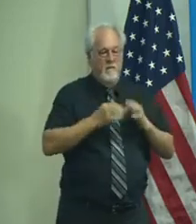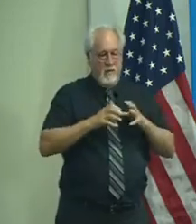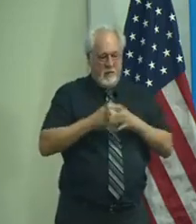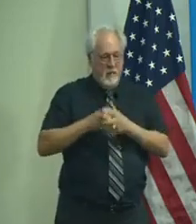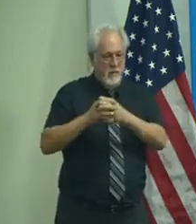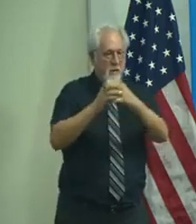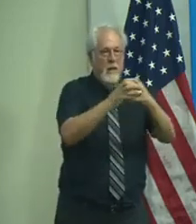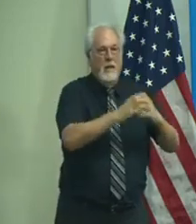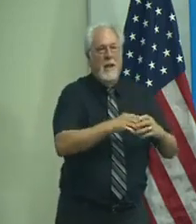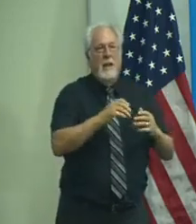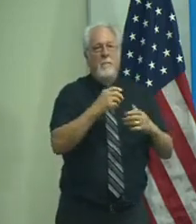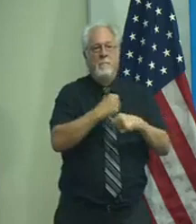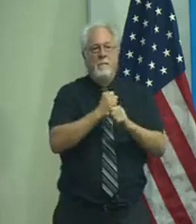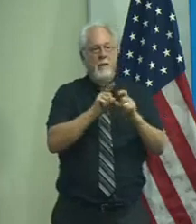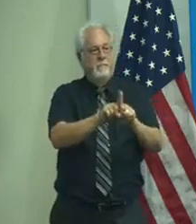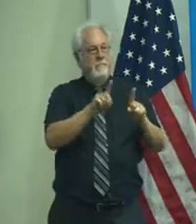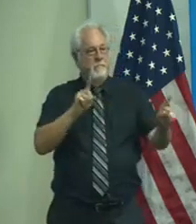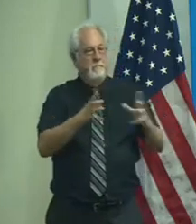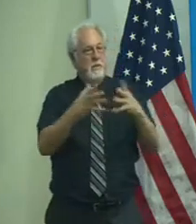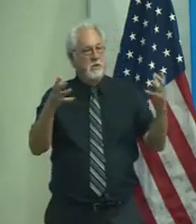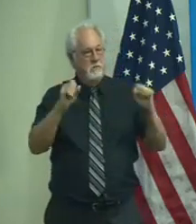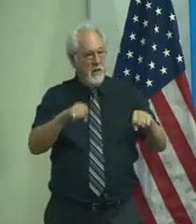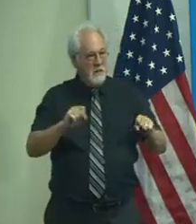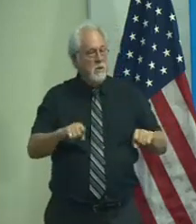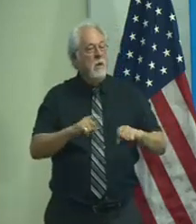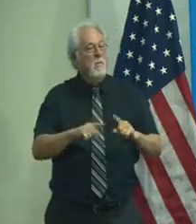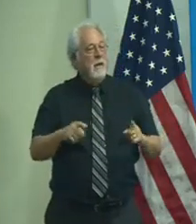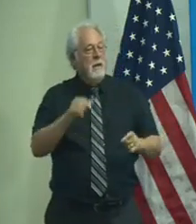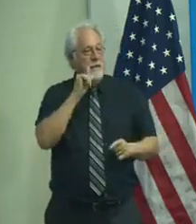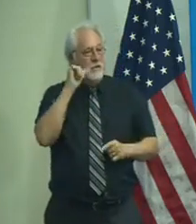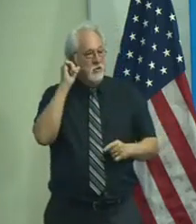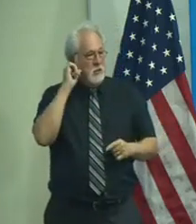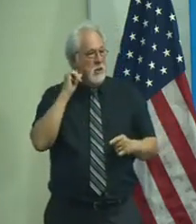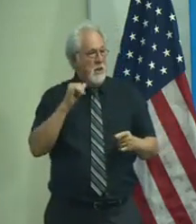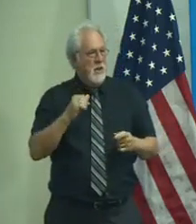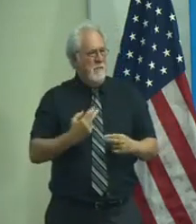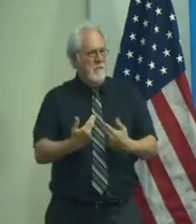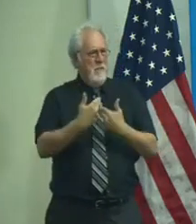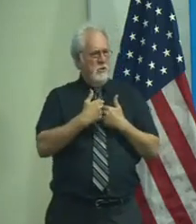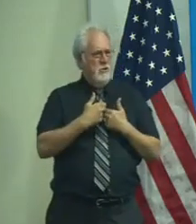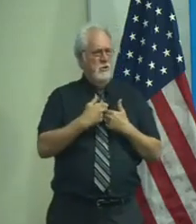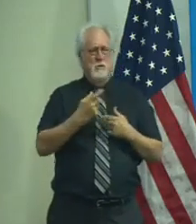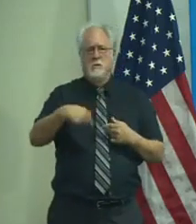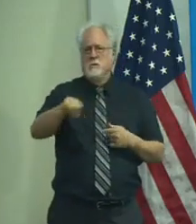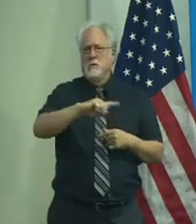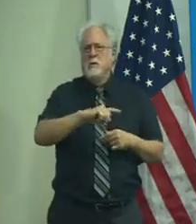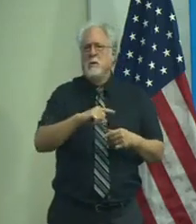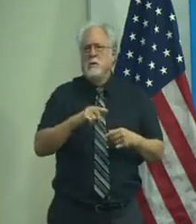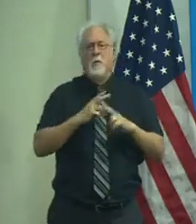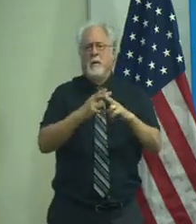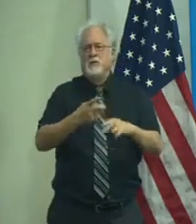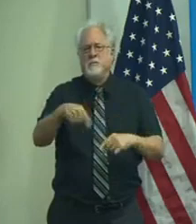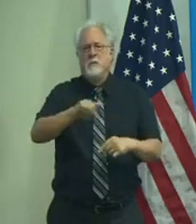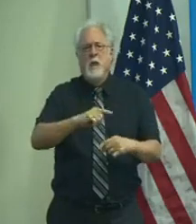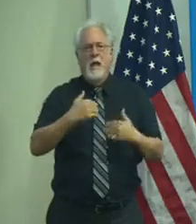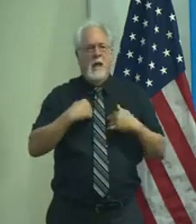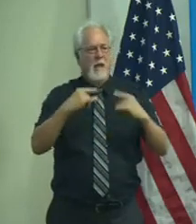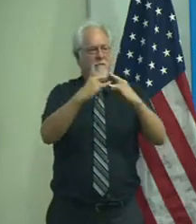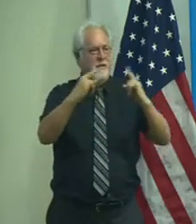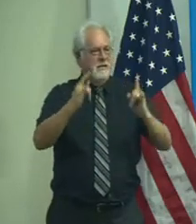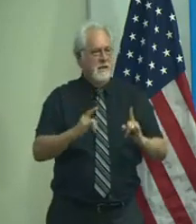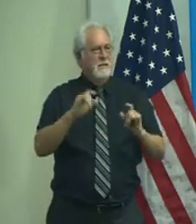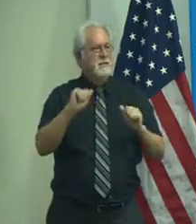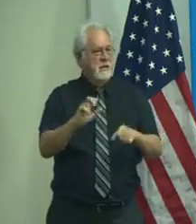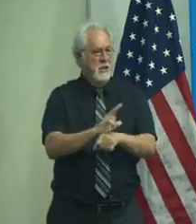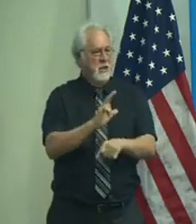much separation as possible. I think yesterday it was mentioned to you all that we have some tents that we can